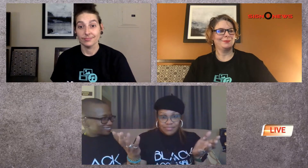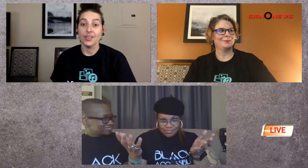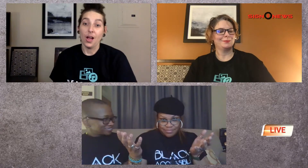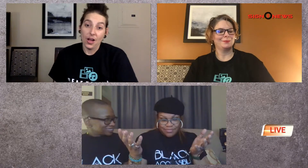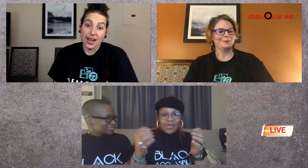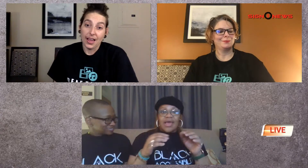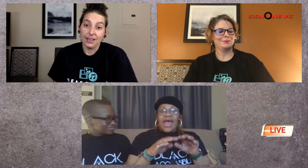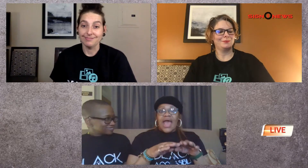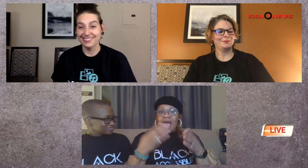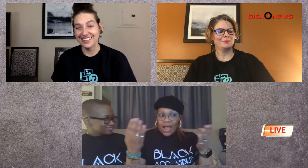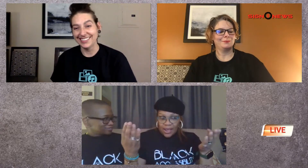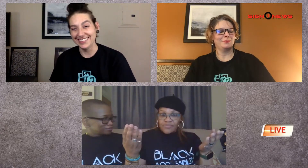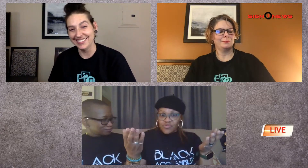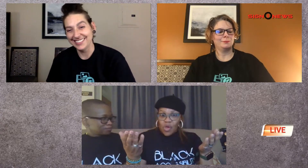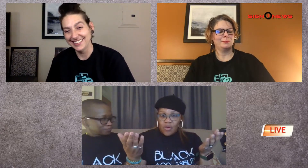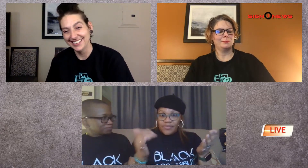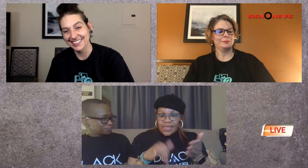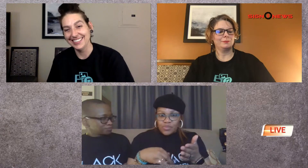No alcohol.